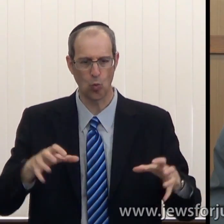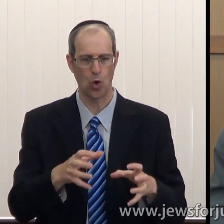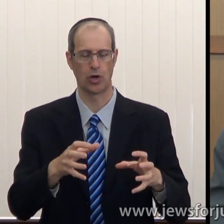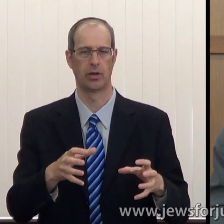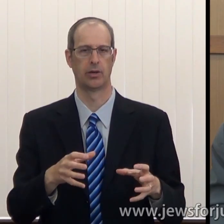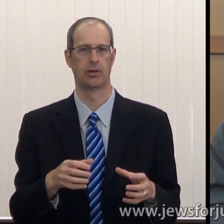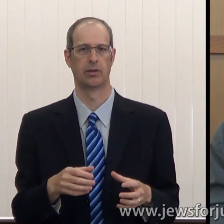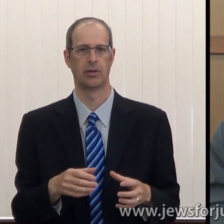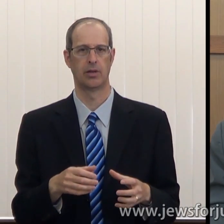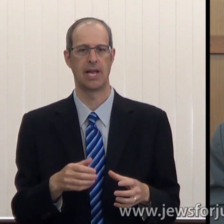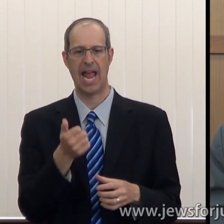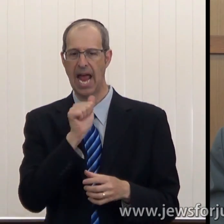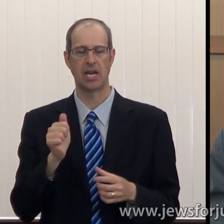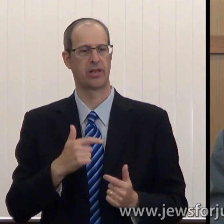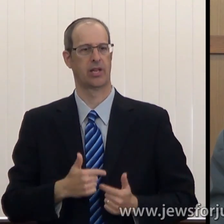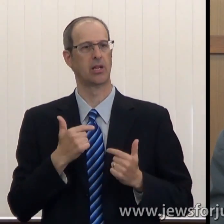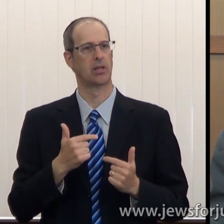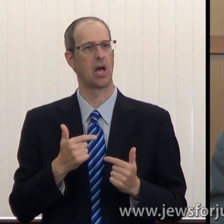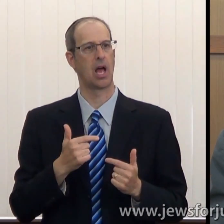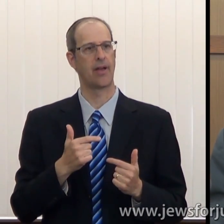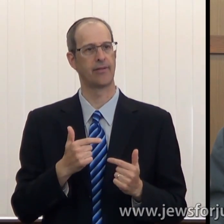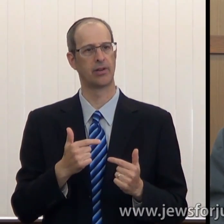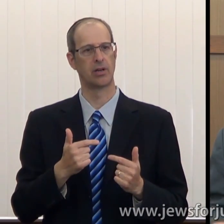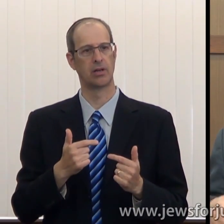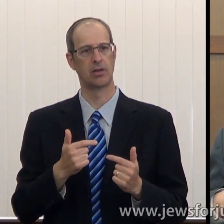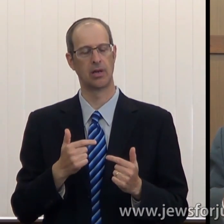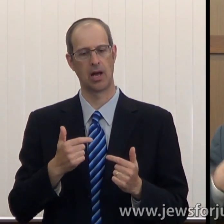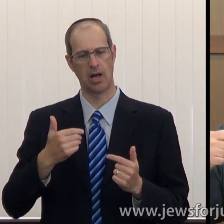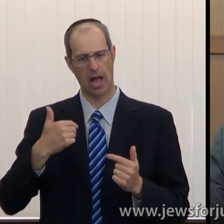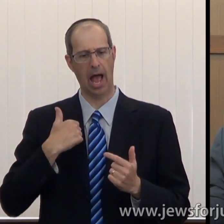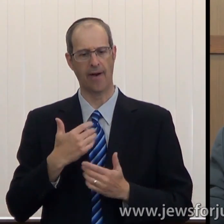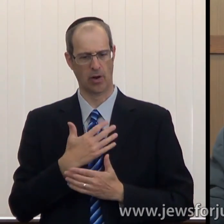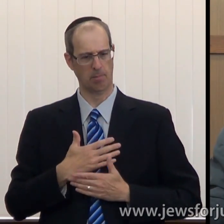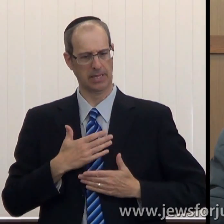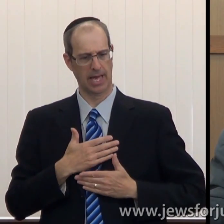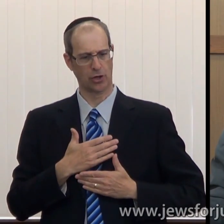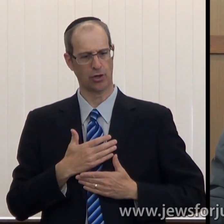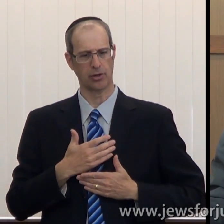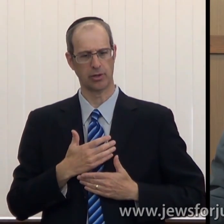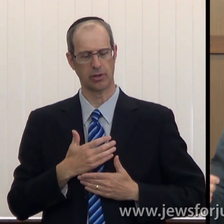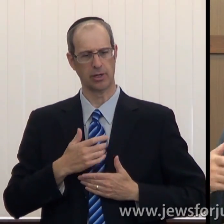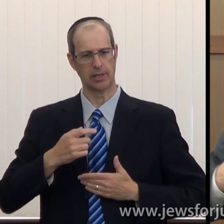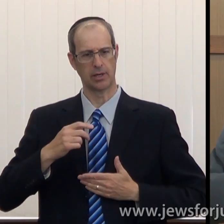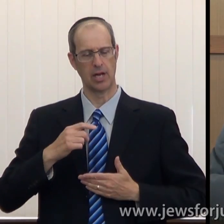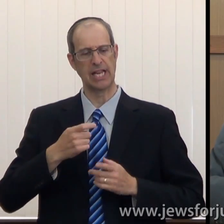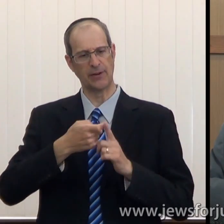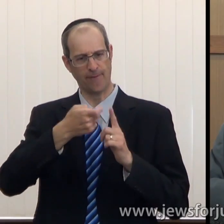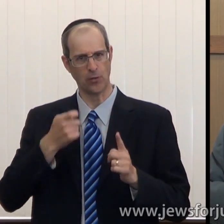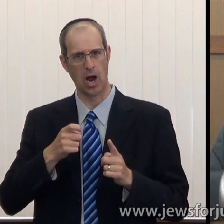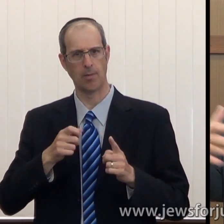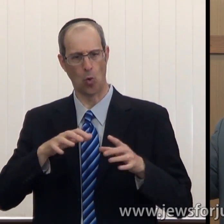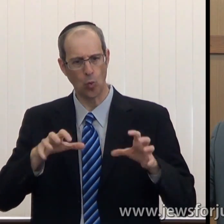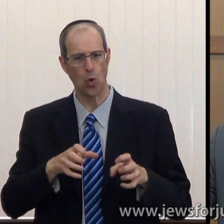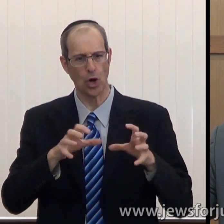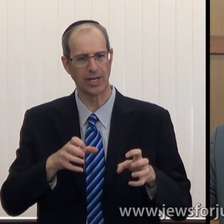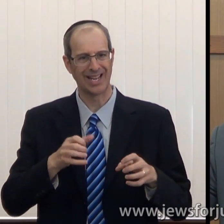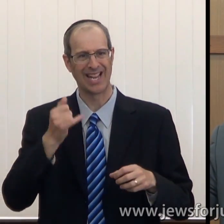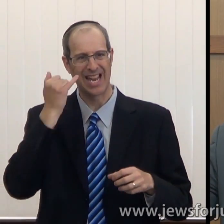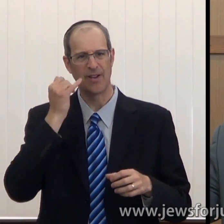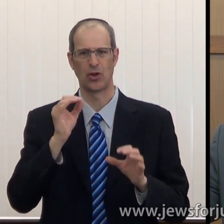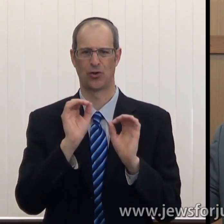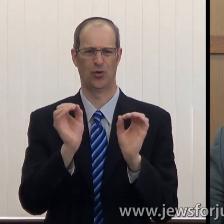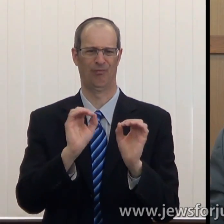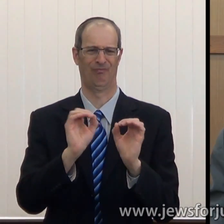Anything in life that we get pleasure from is something we have to work for. if it comes without any work at